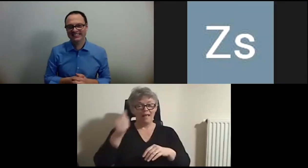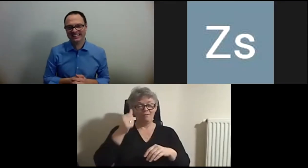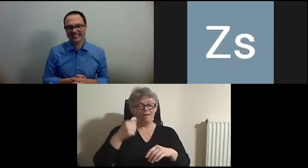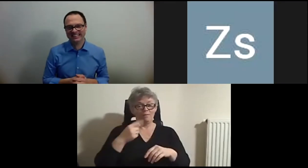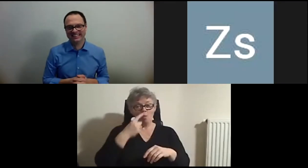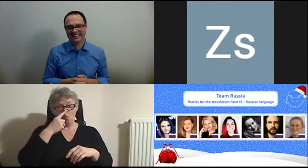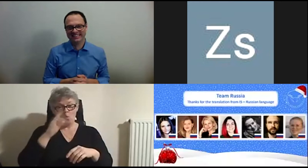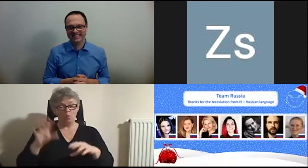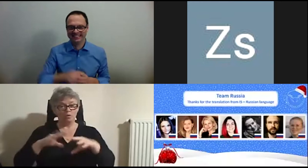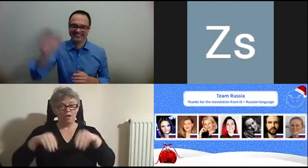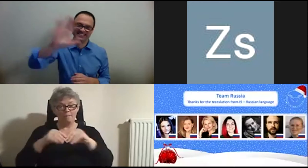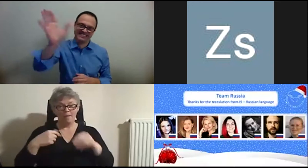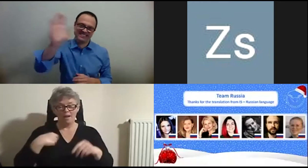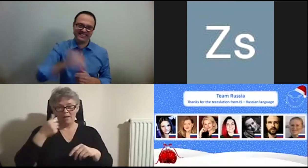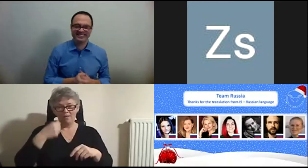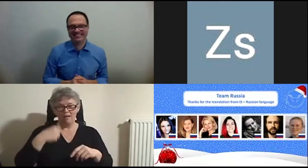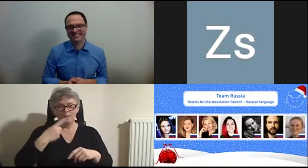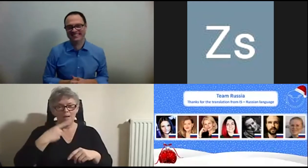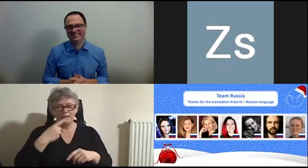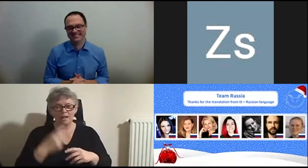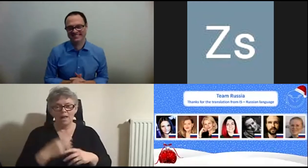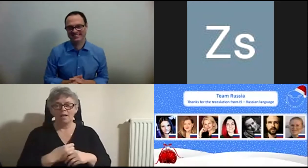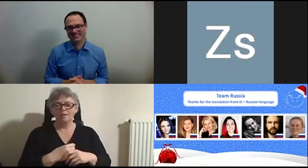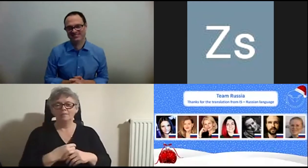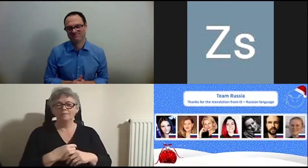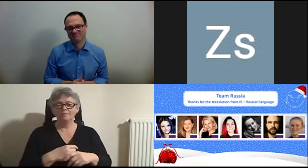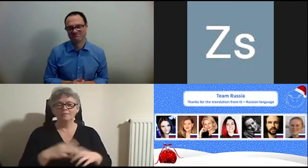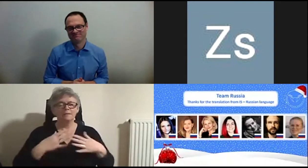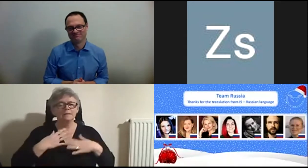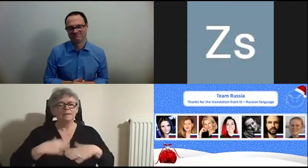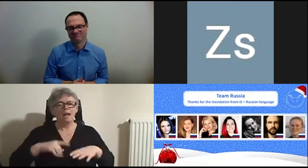Yes, Team Russia here. Hi.